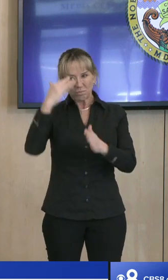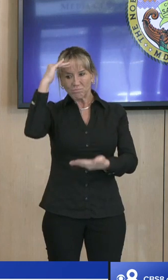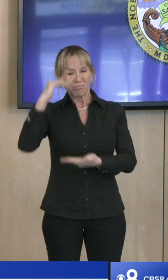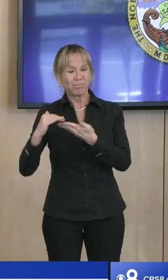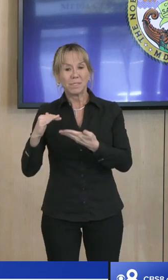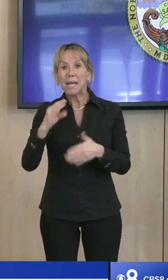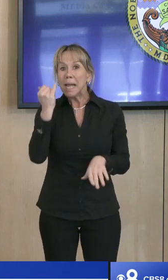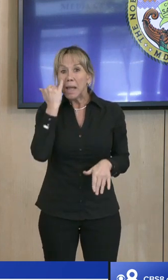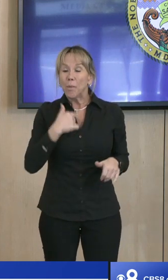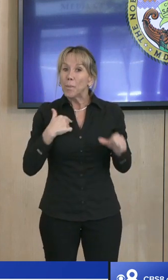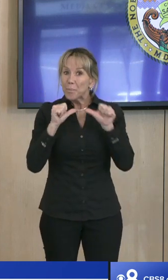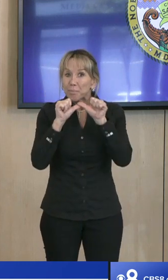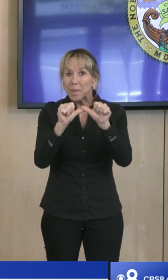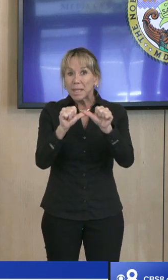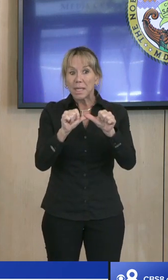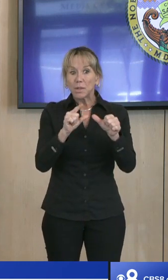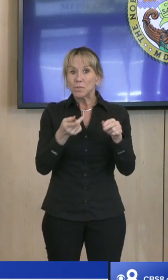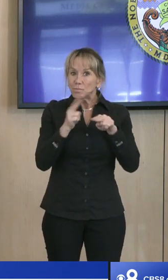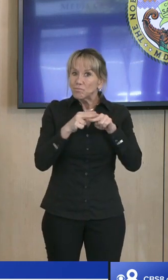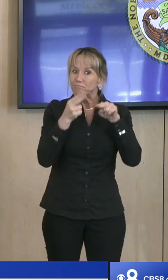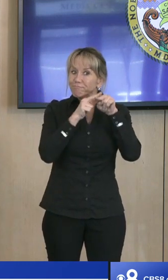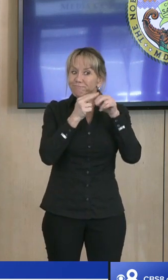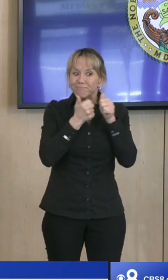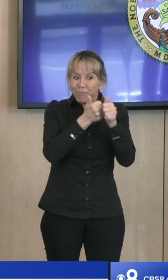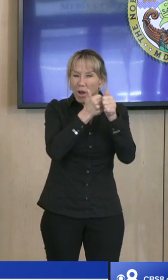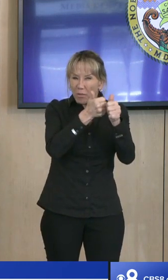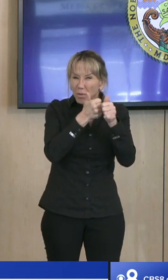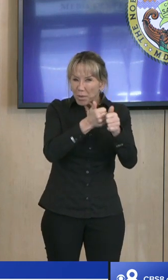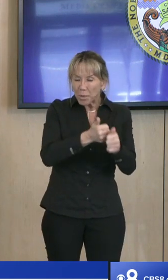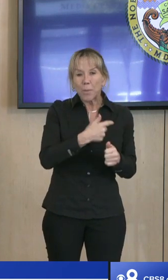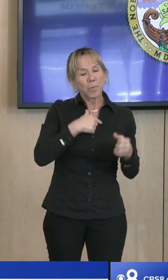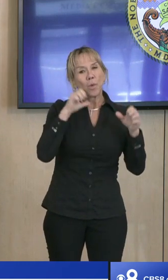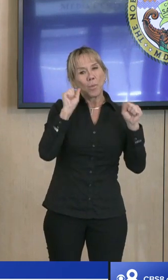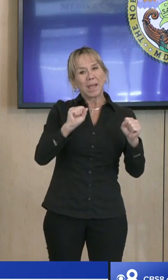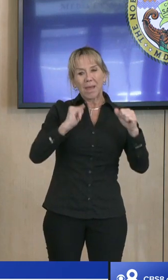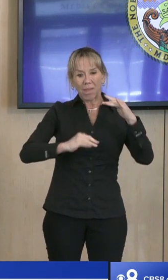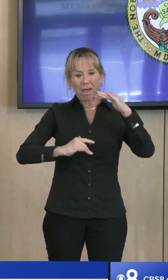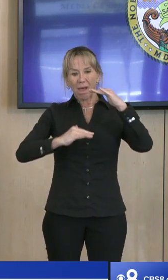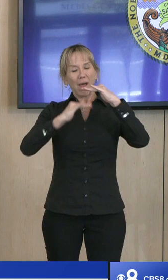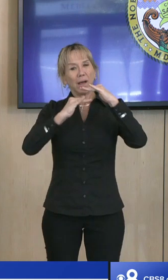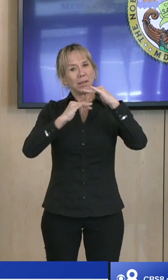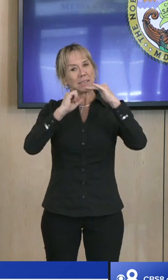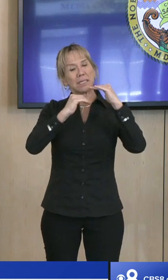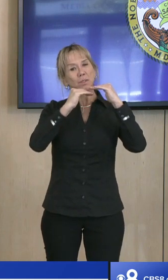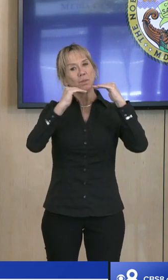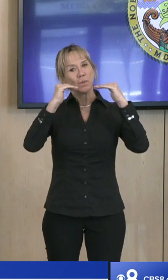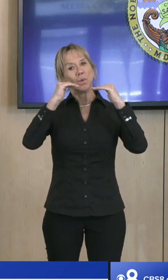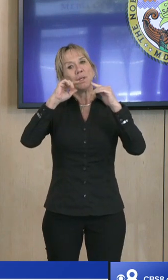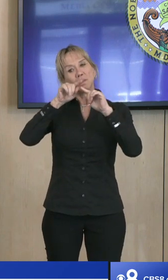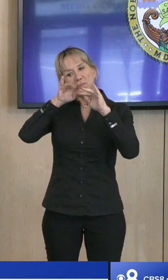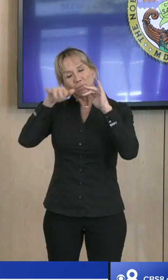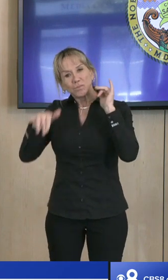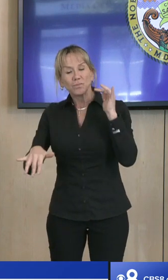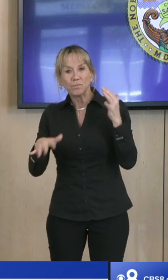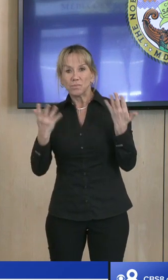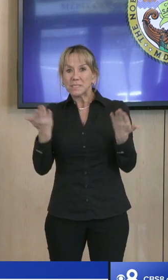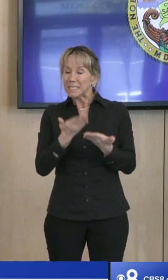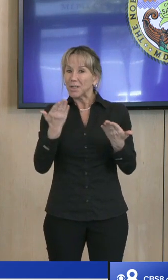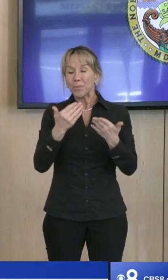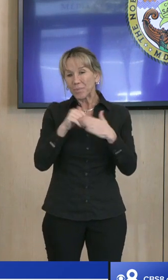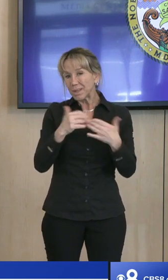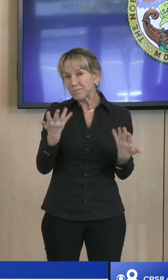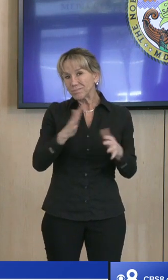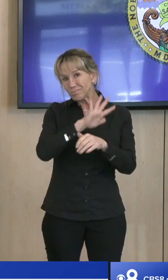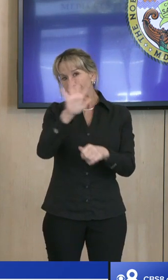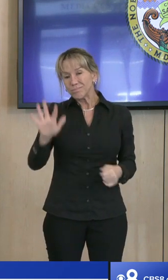them and we increase our adherence to them, that we can flatten the curve and we can sustain ourselves through the region. The early